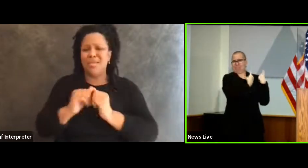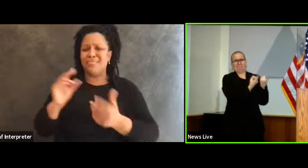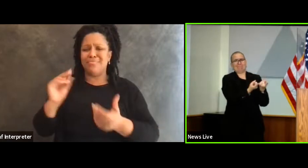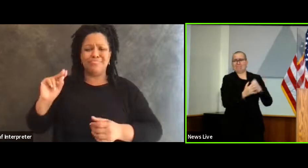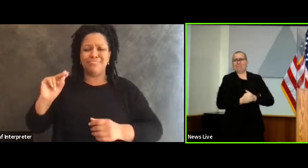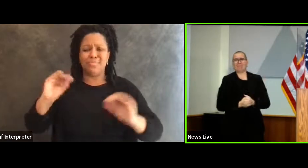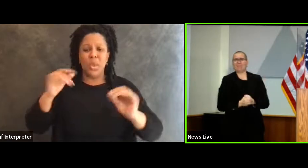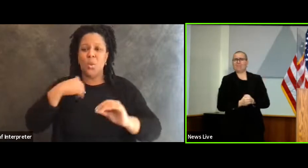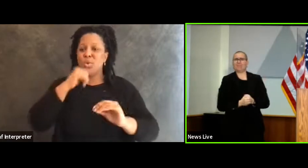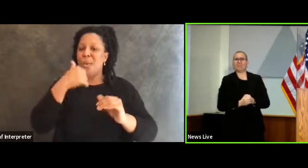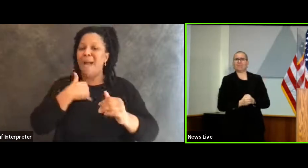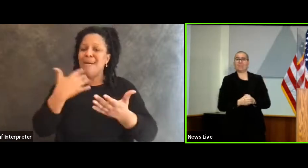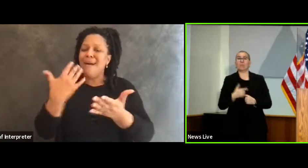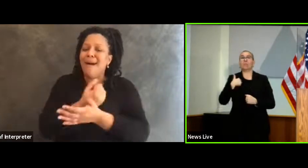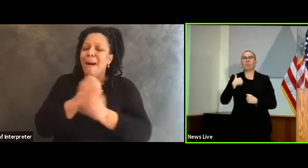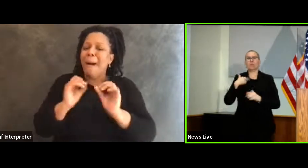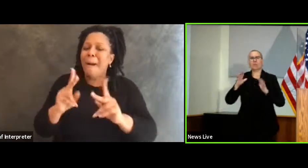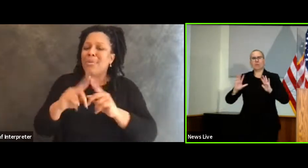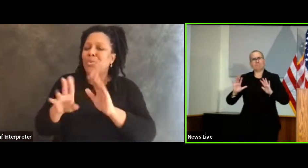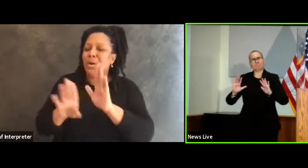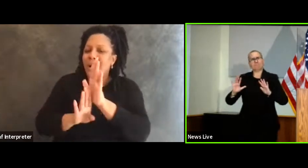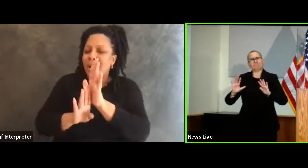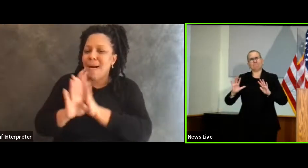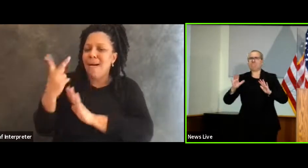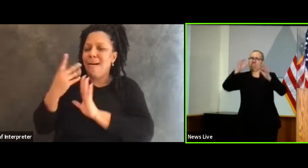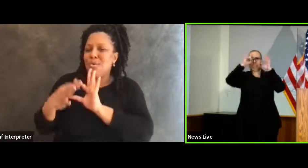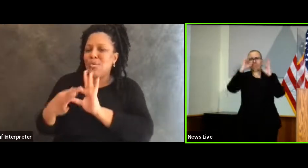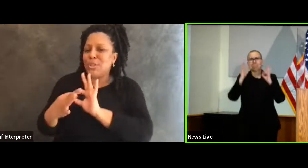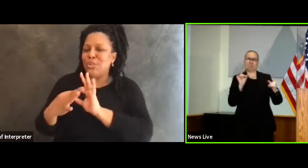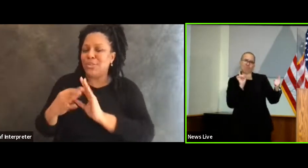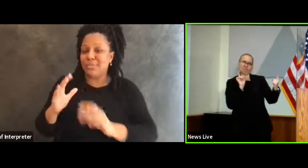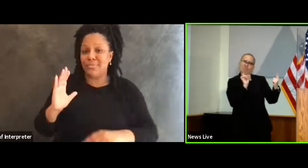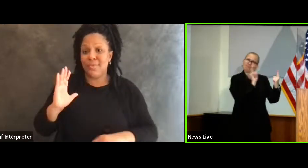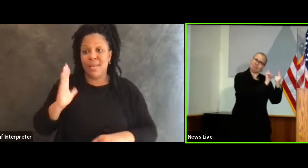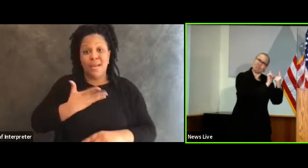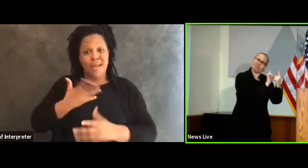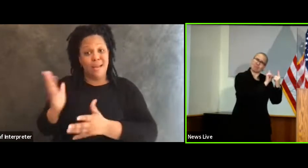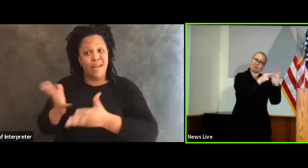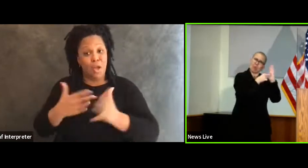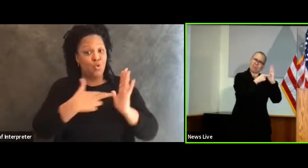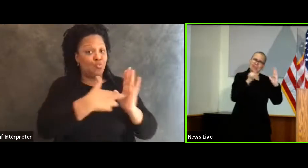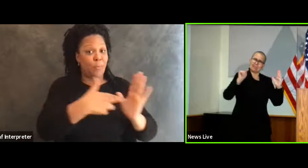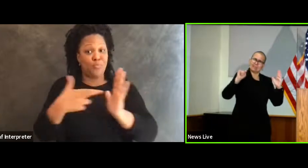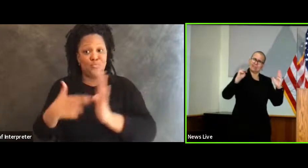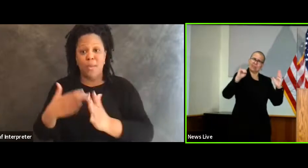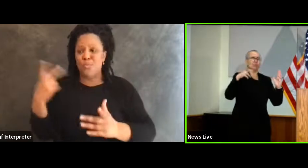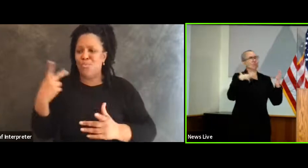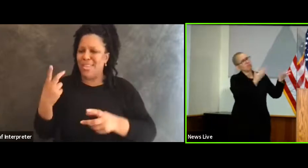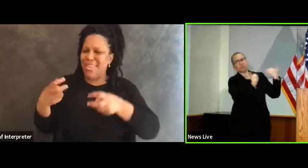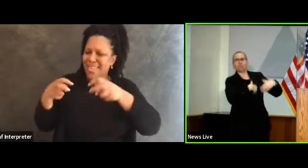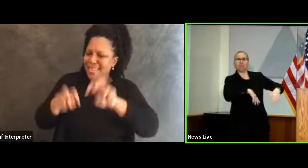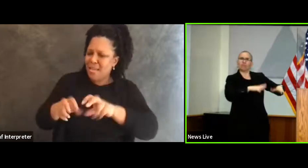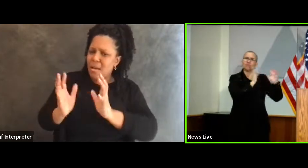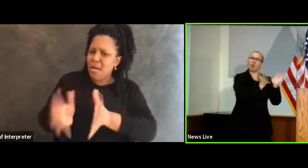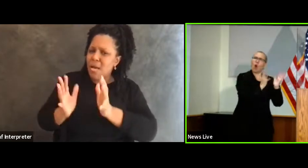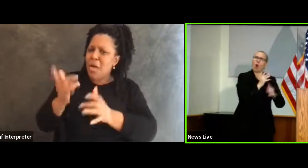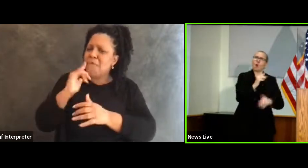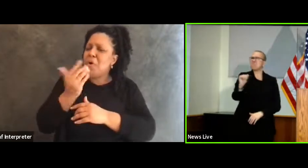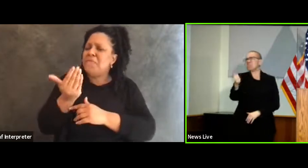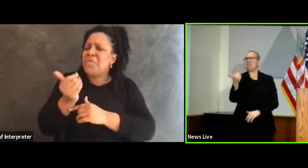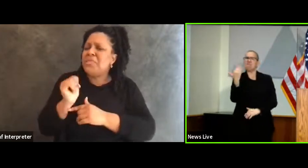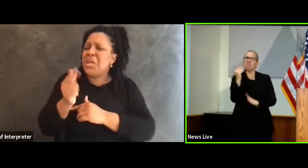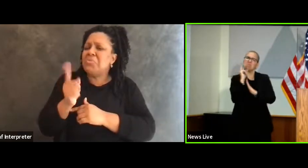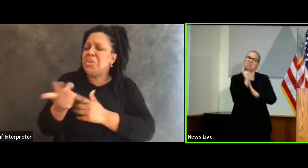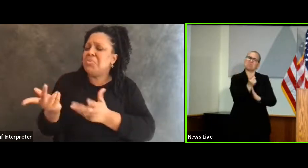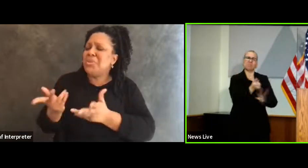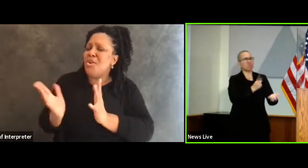took the moment, I stepped across the aisle and went over to talk to Rep. Miller, and we stepped outside and we talked for about 10 to 15 minutes. In that conversation, we got to